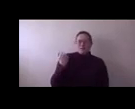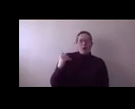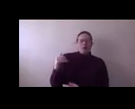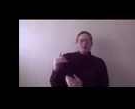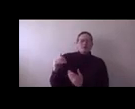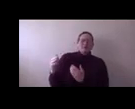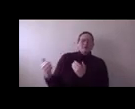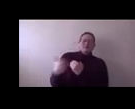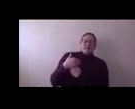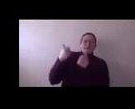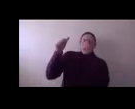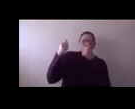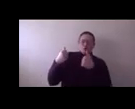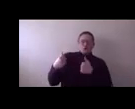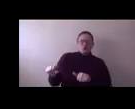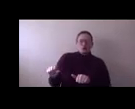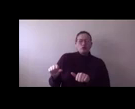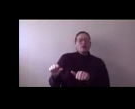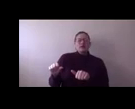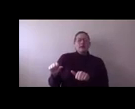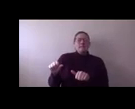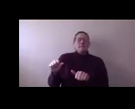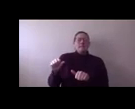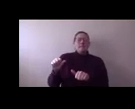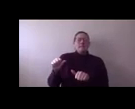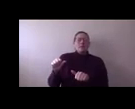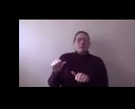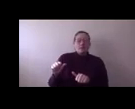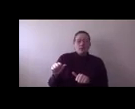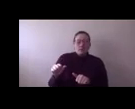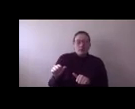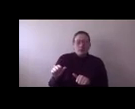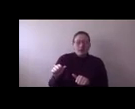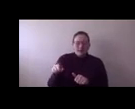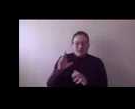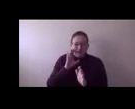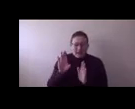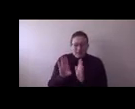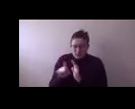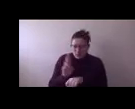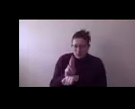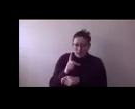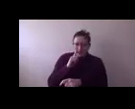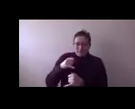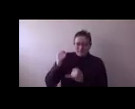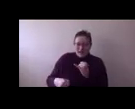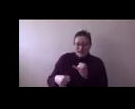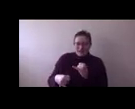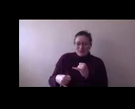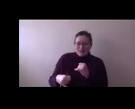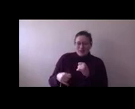the poster. I don't know whether Shannon, did the image get used for the final version of the